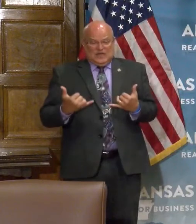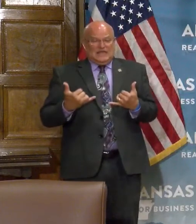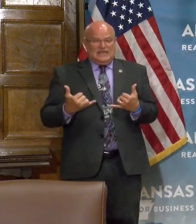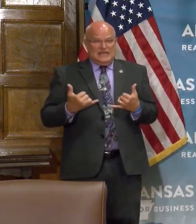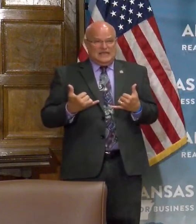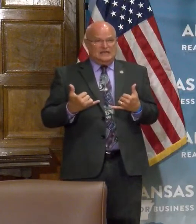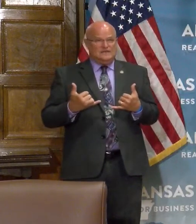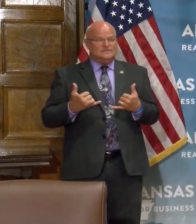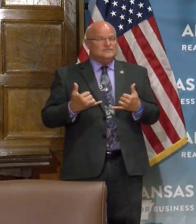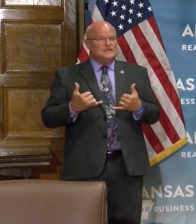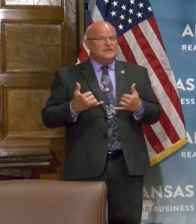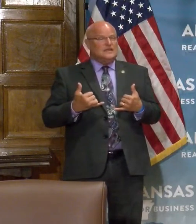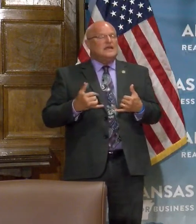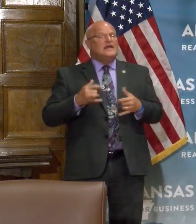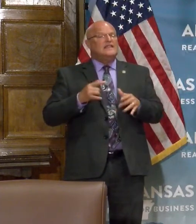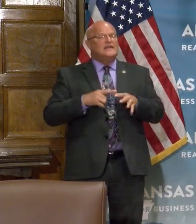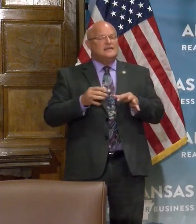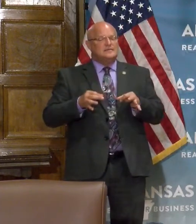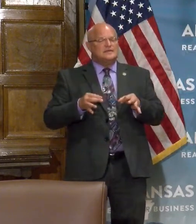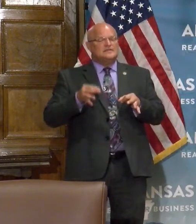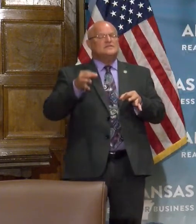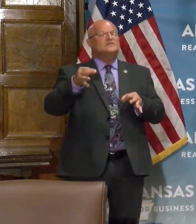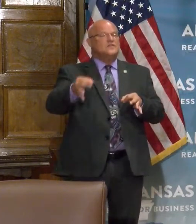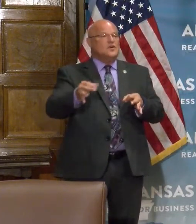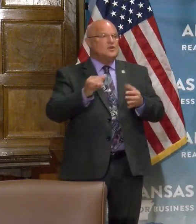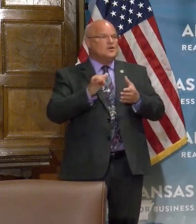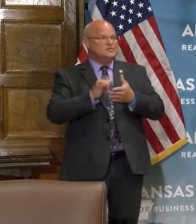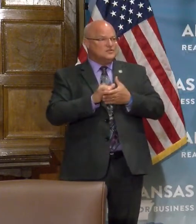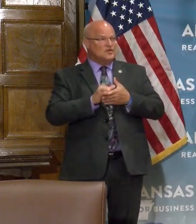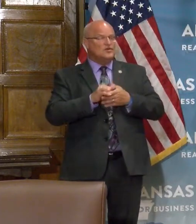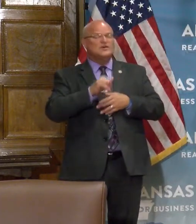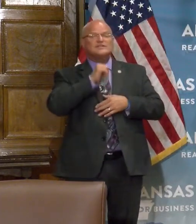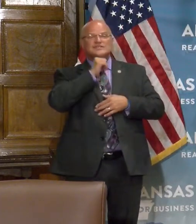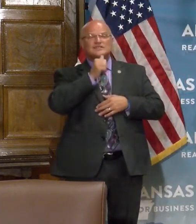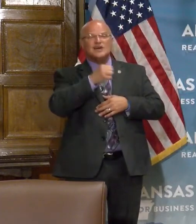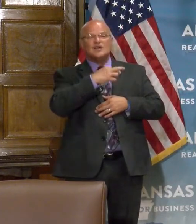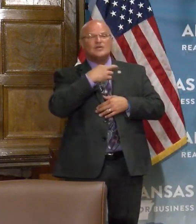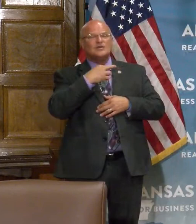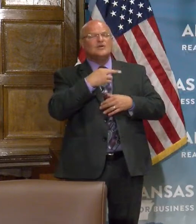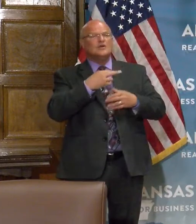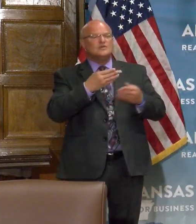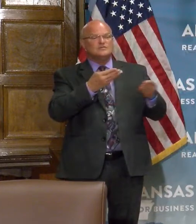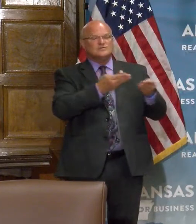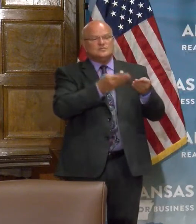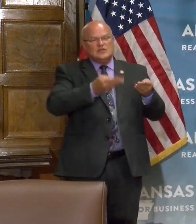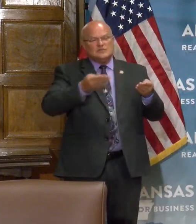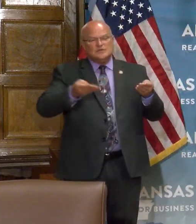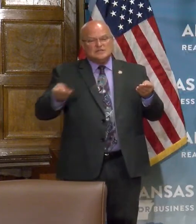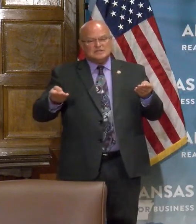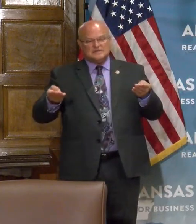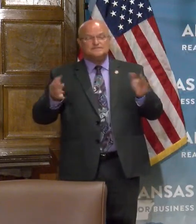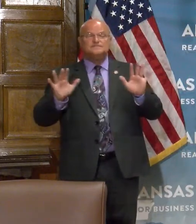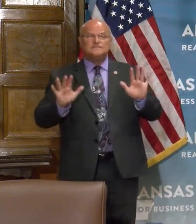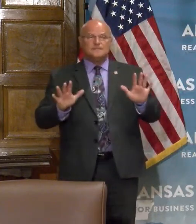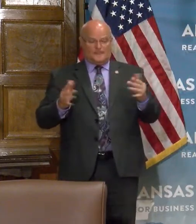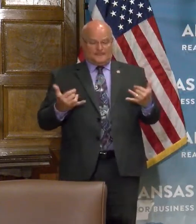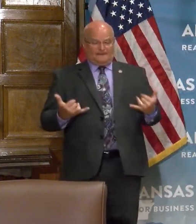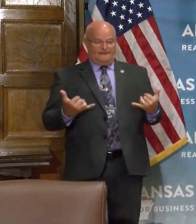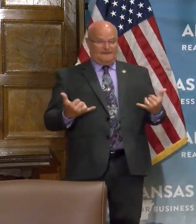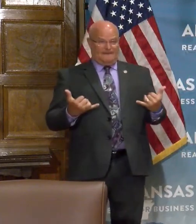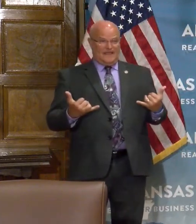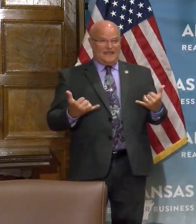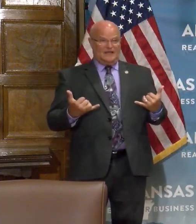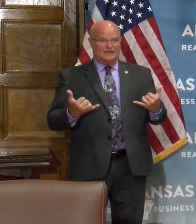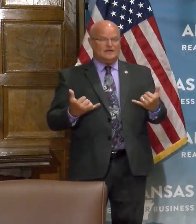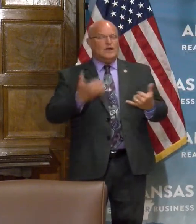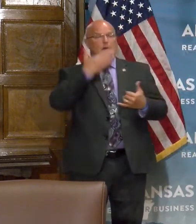that moment in time, that it could be deferred so that there's not a risk of transmission. What's different now compared to when that was done is we now